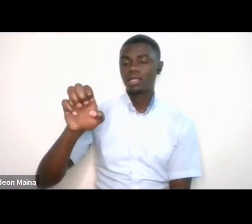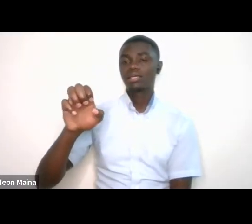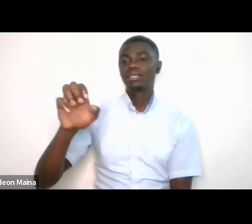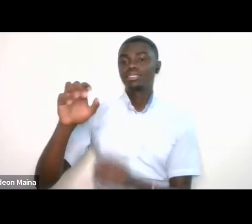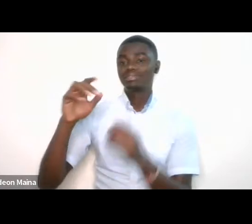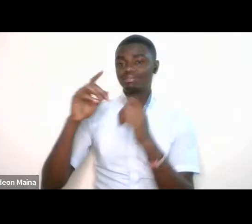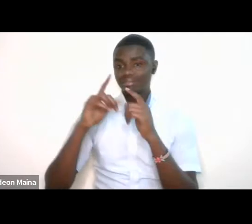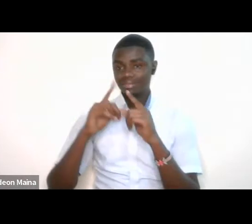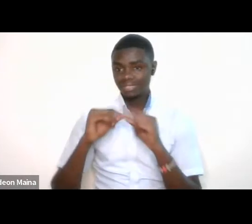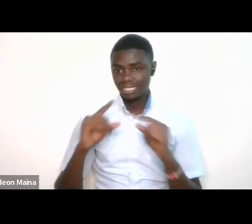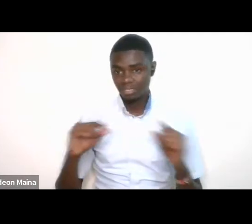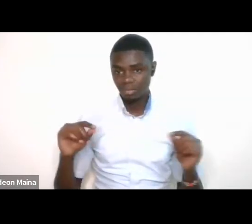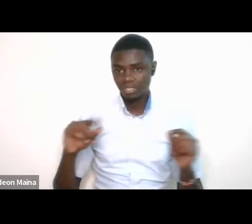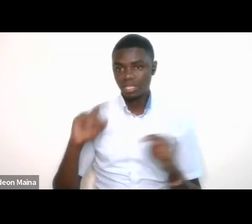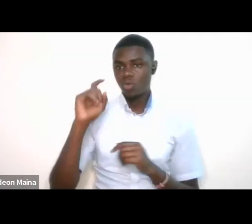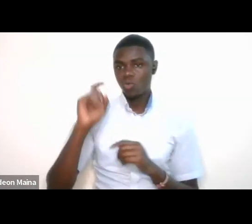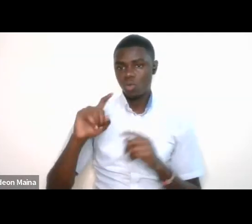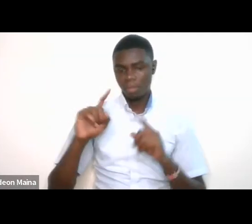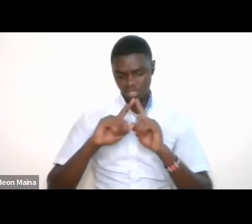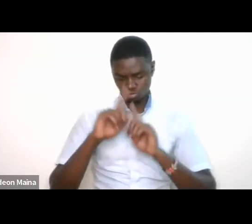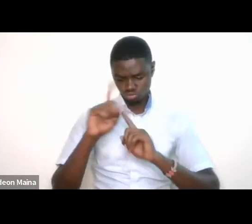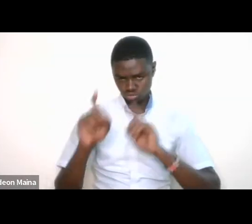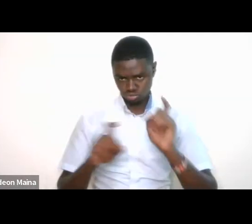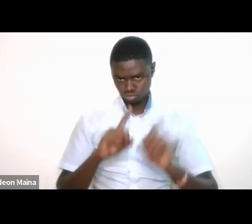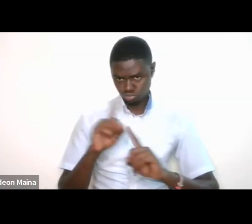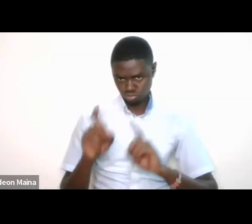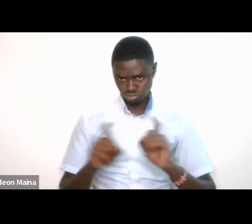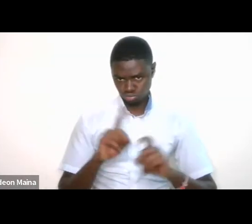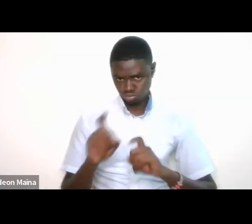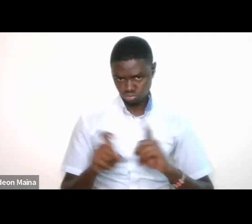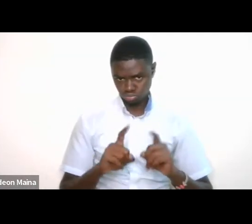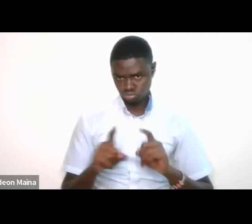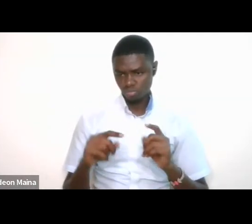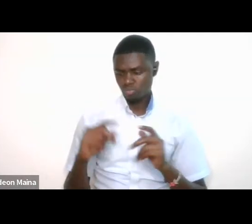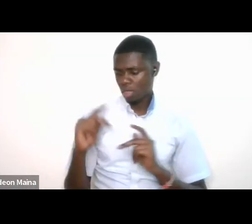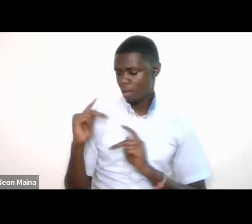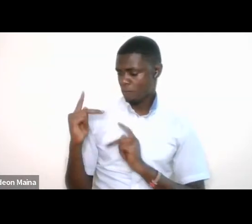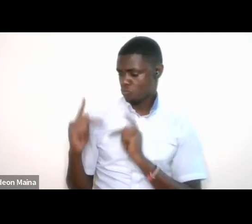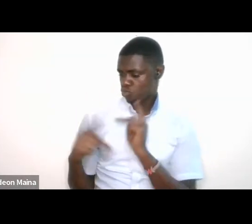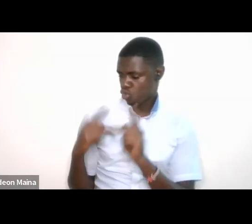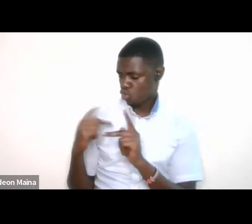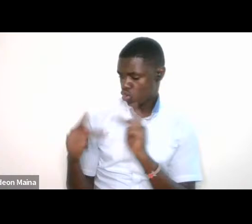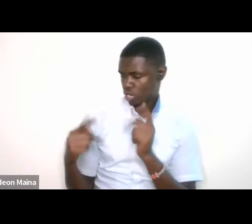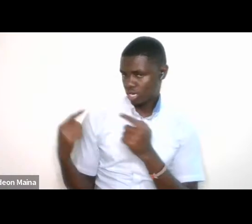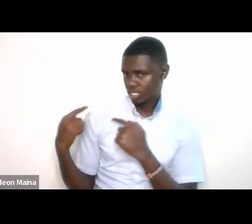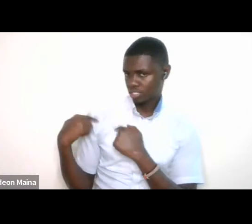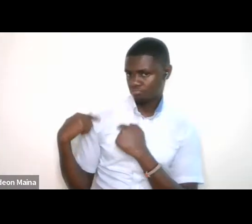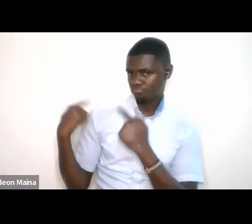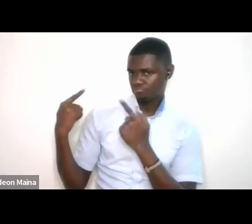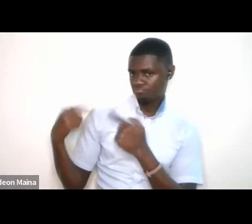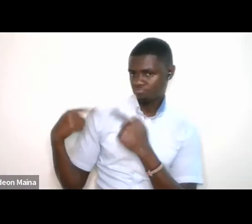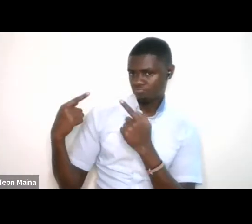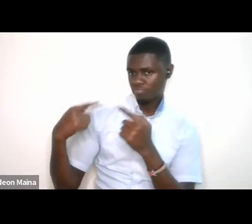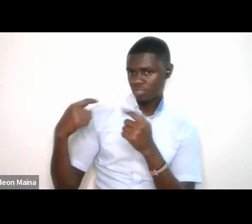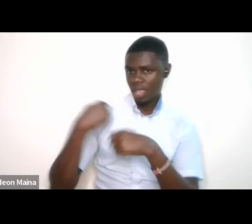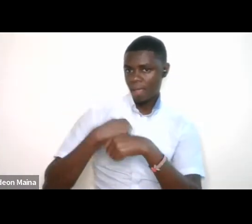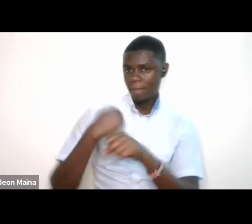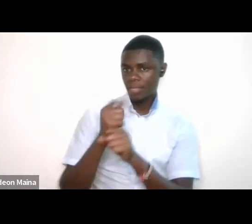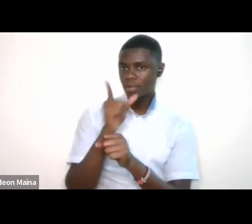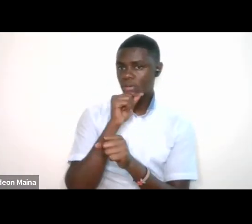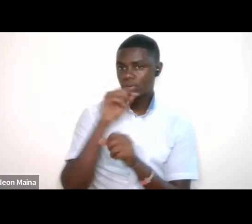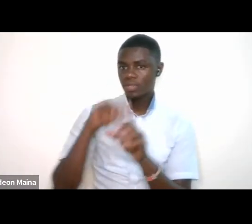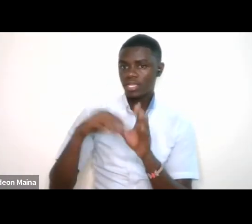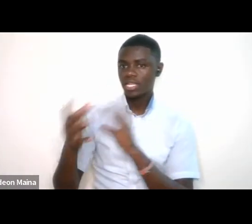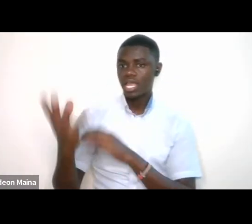we have to examine what progress have we made in inclusive education and